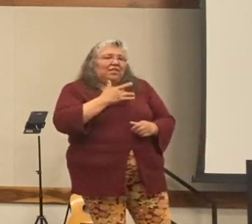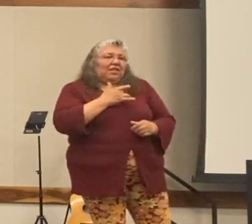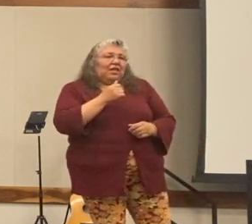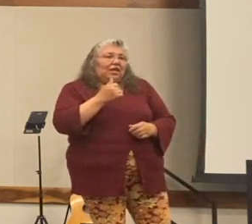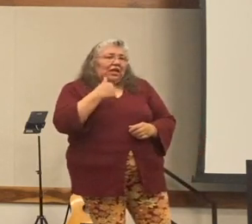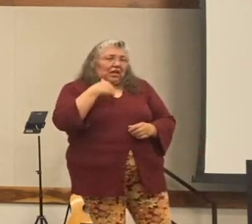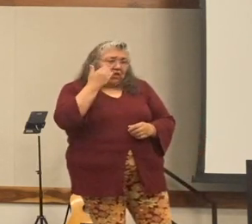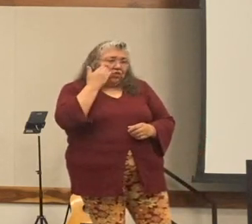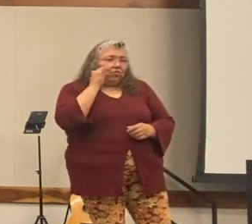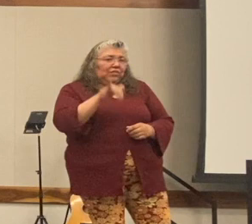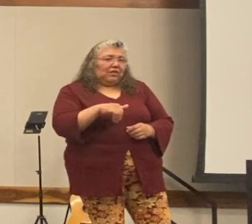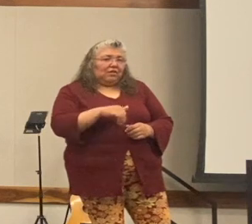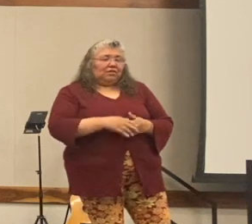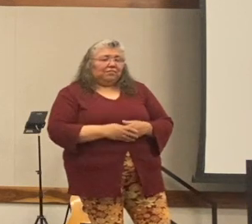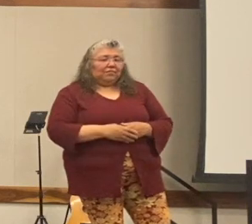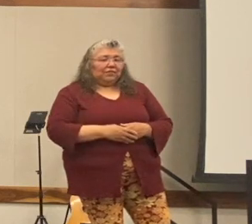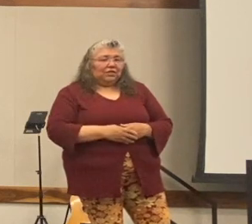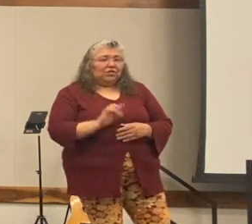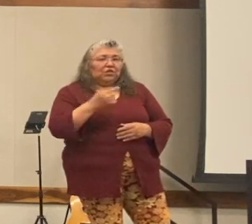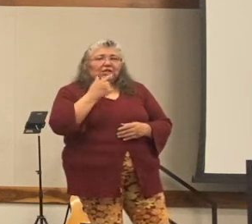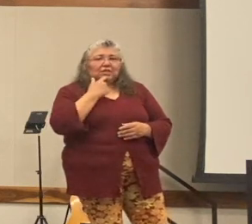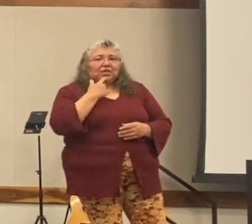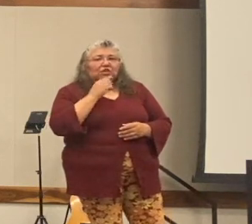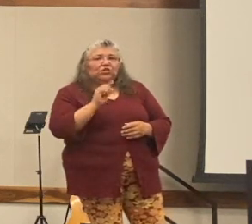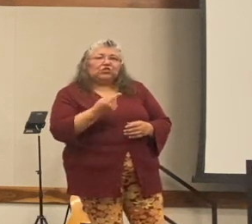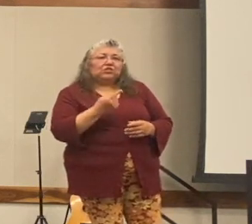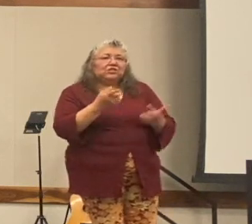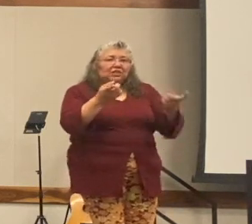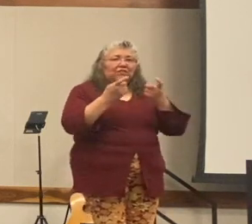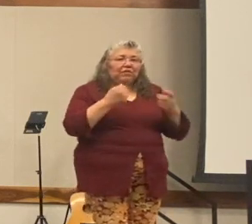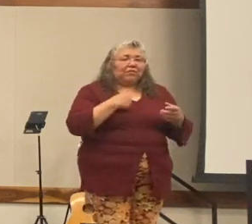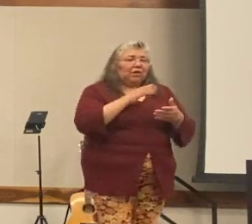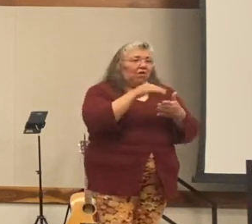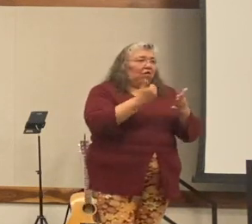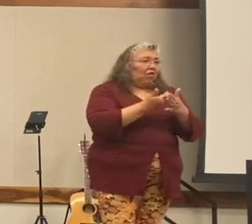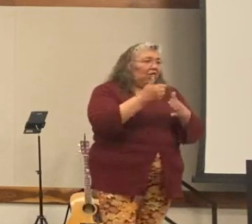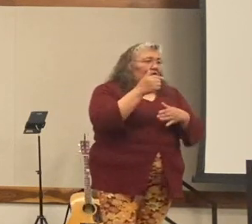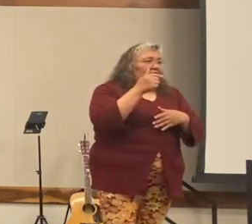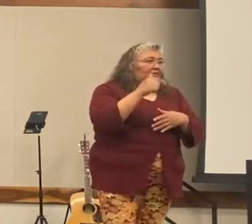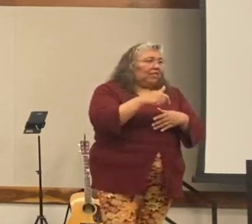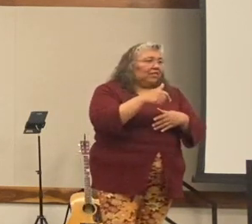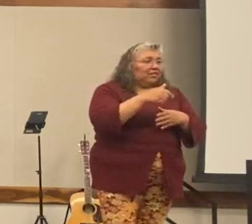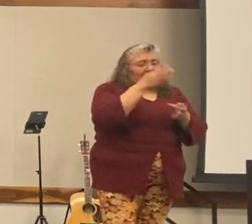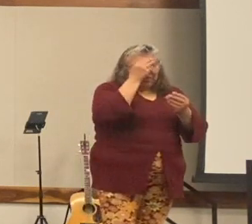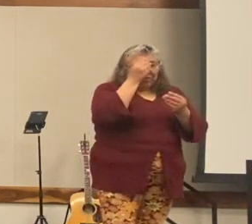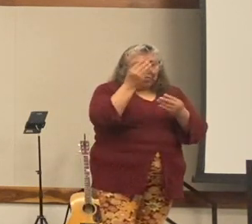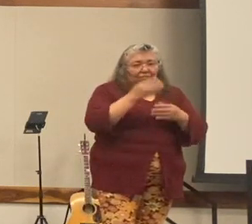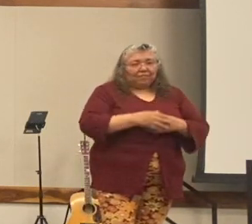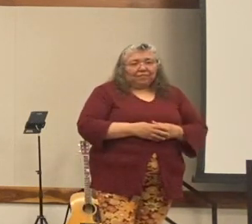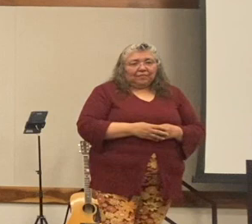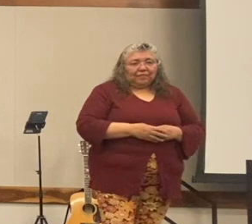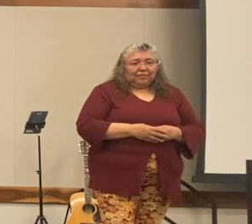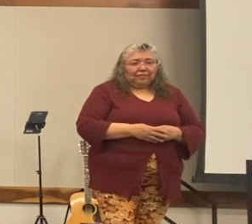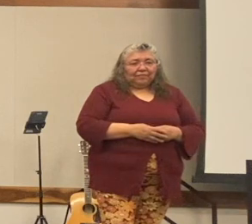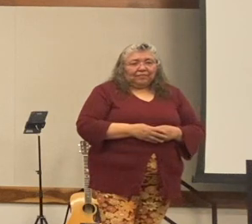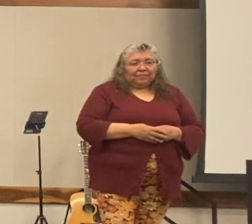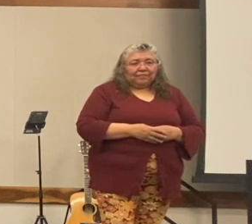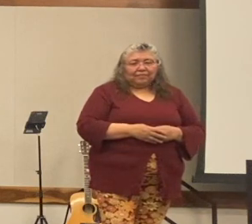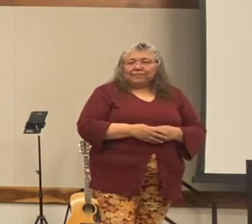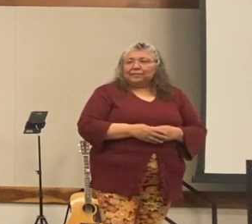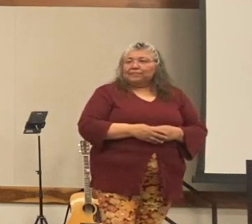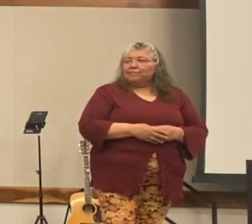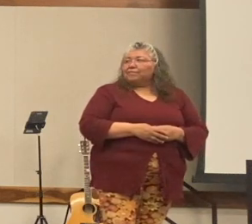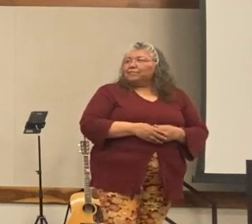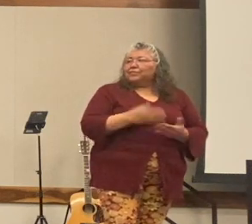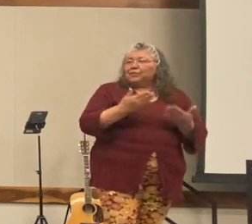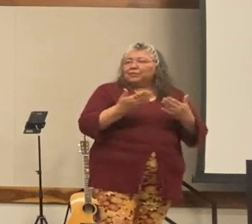it. And they're just like, just giving me all the 411. It was maybe